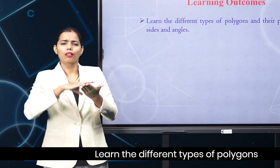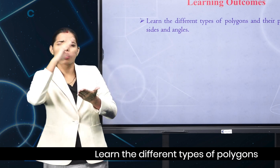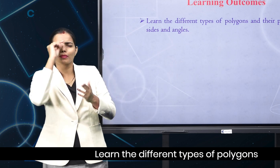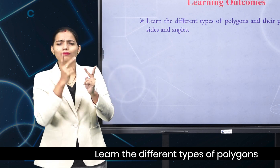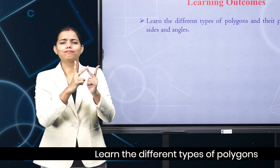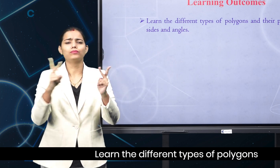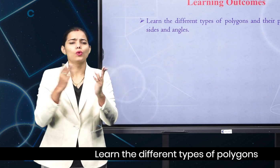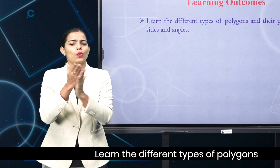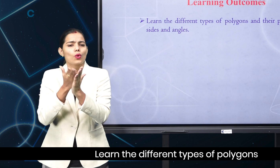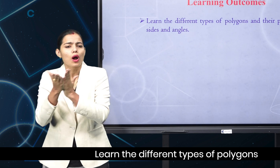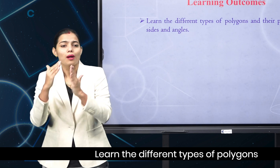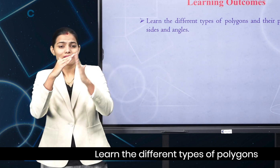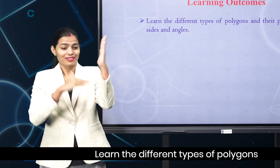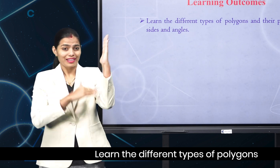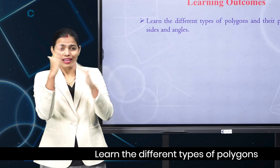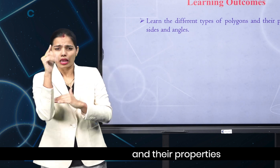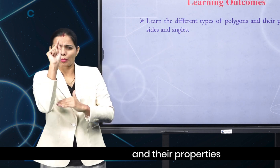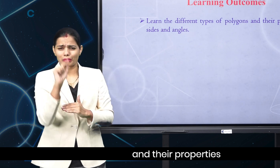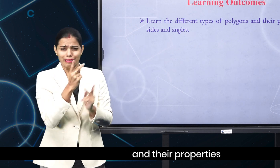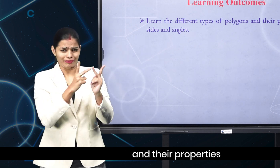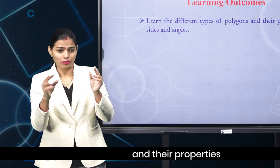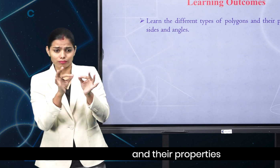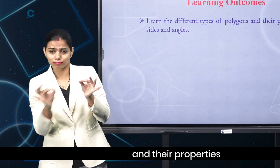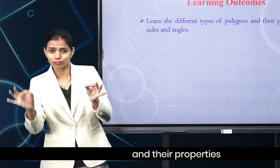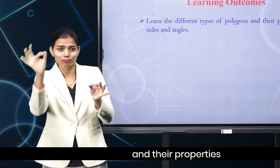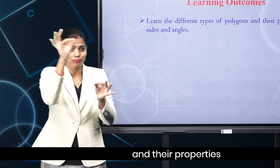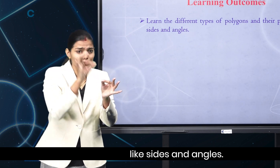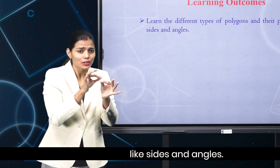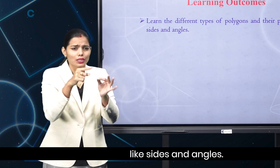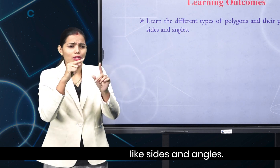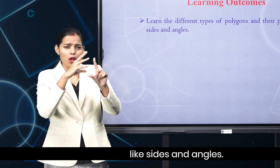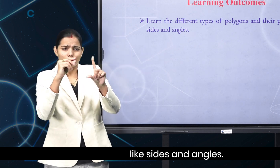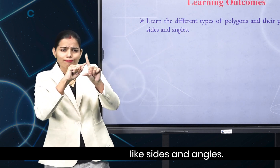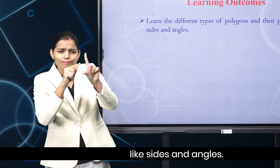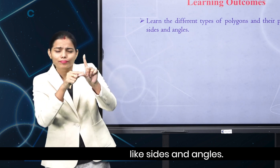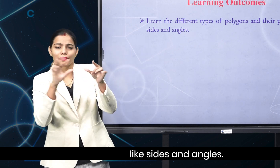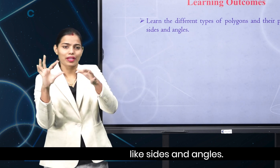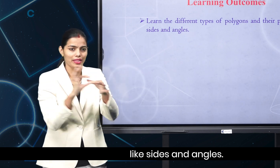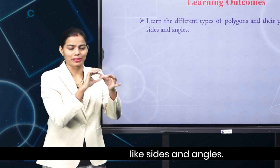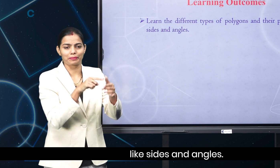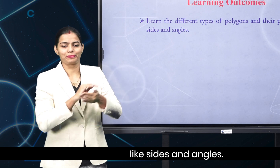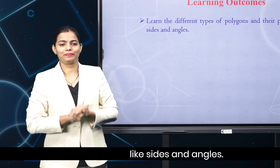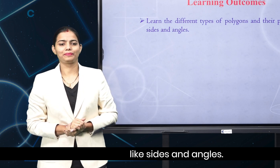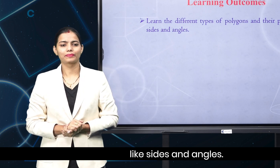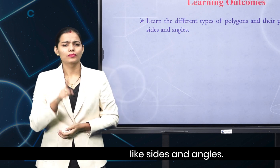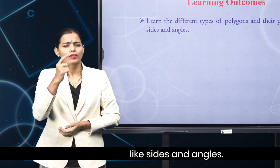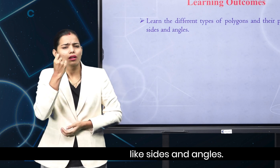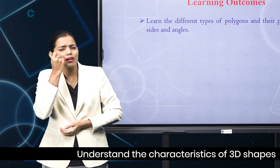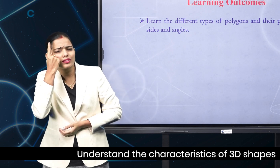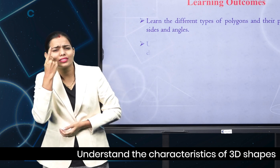learn the different types of polygons and their properties like sides and angles.